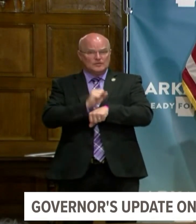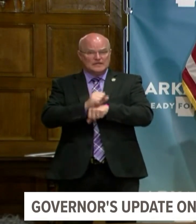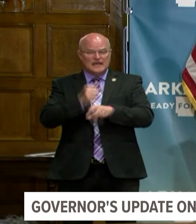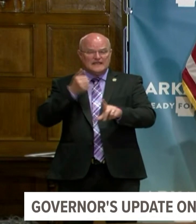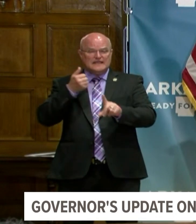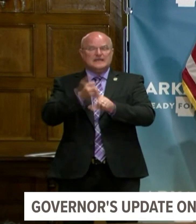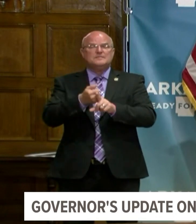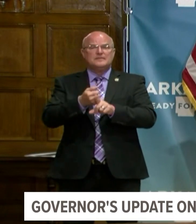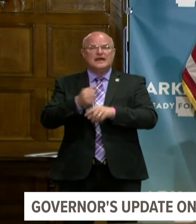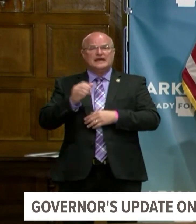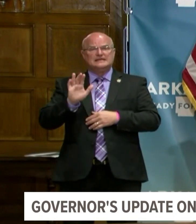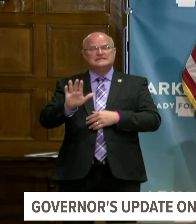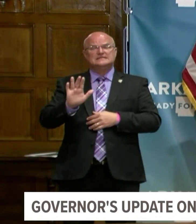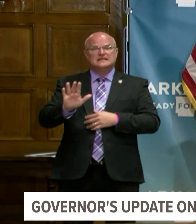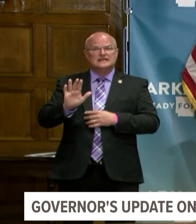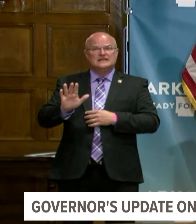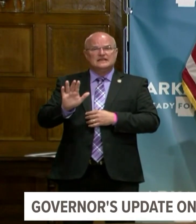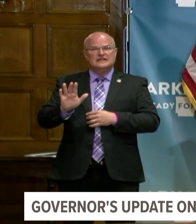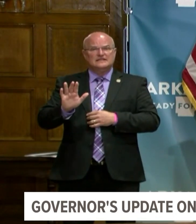impacts,